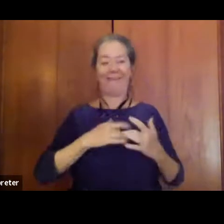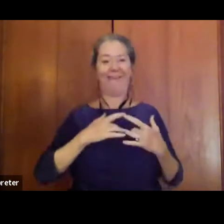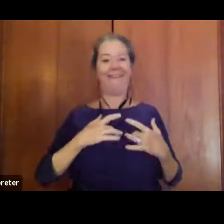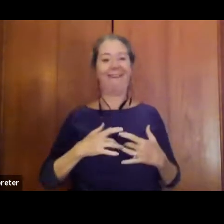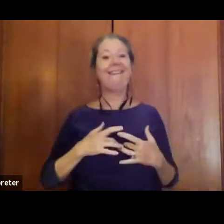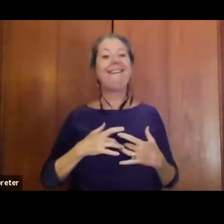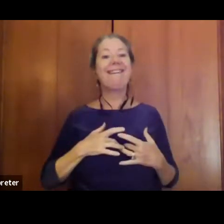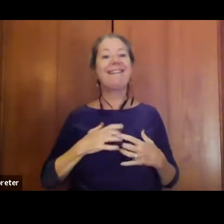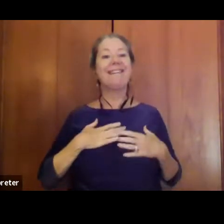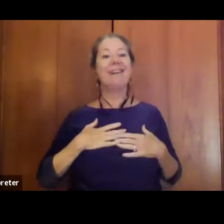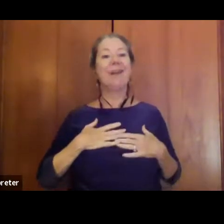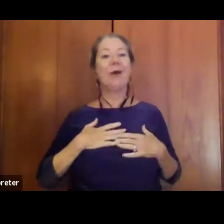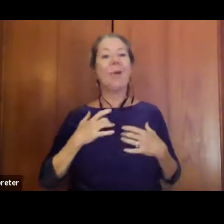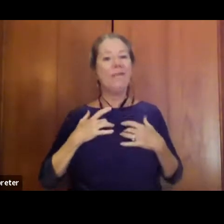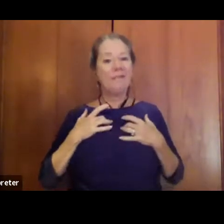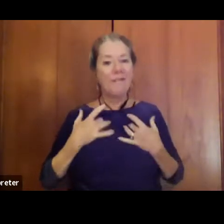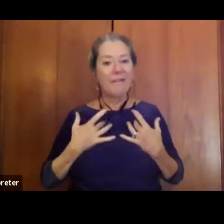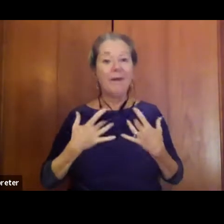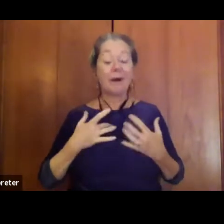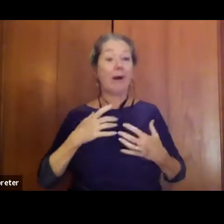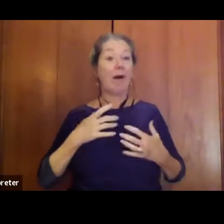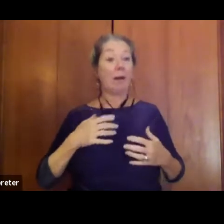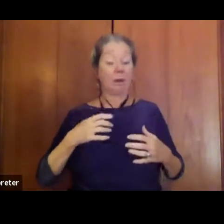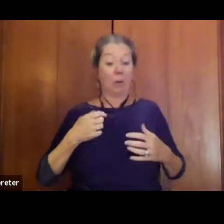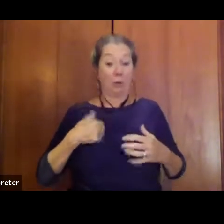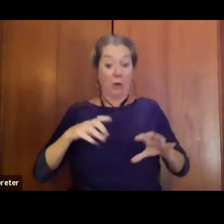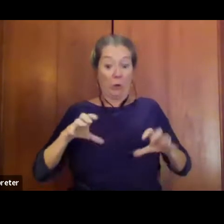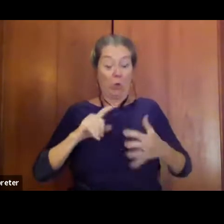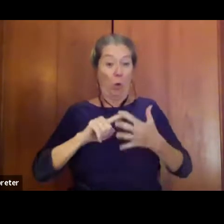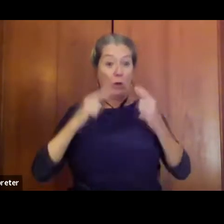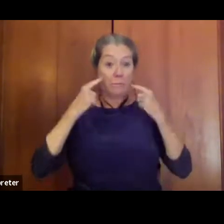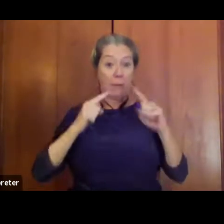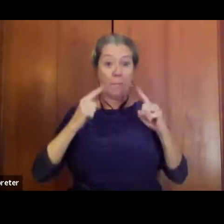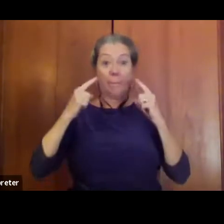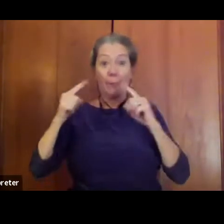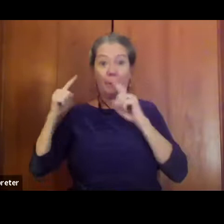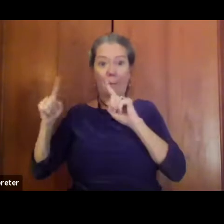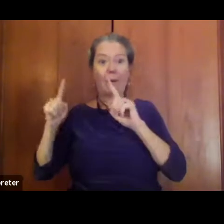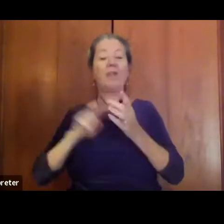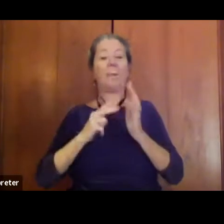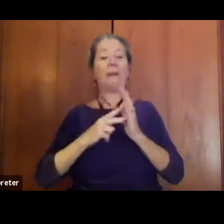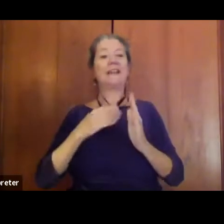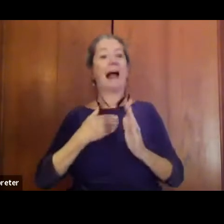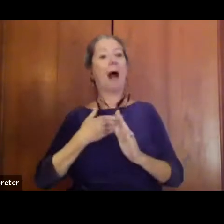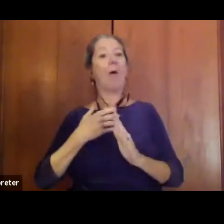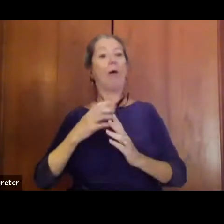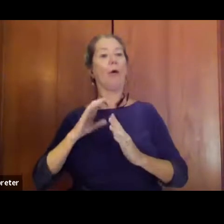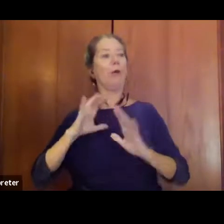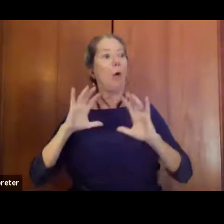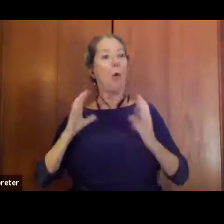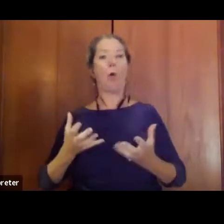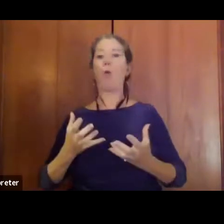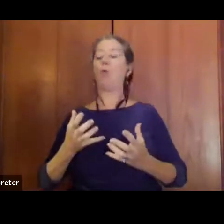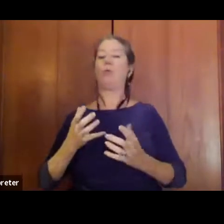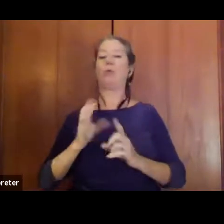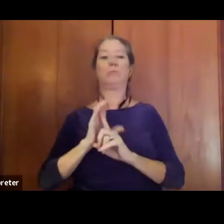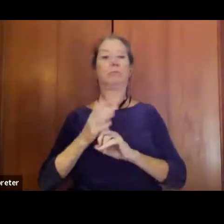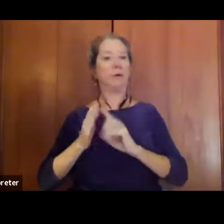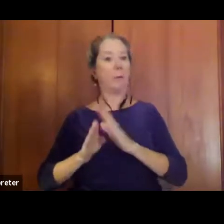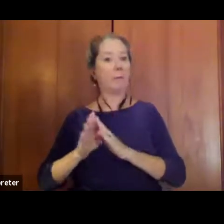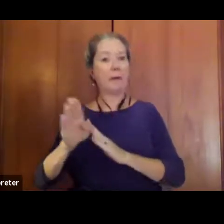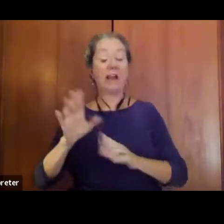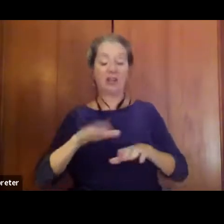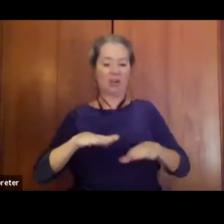have this belief that in doing all these things, our circumstances will get better. Our children will do better, and